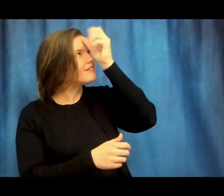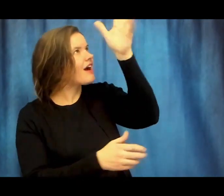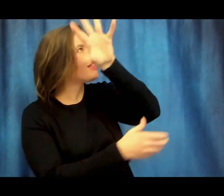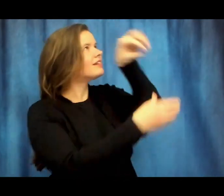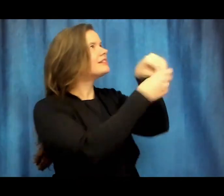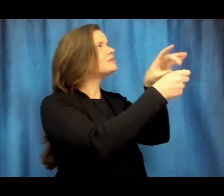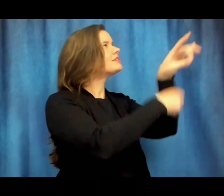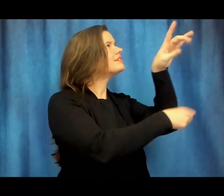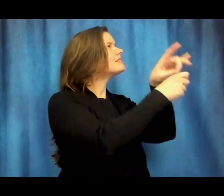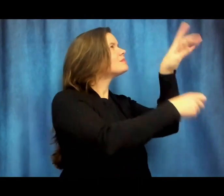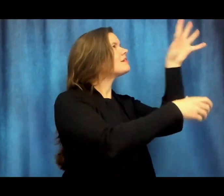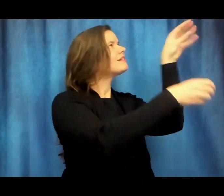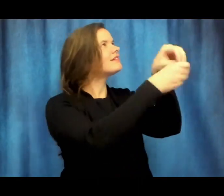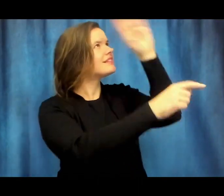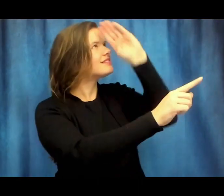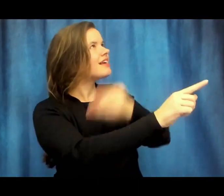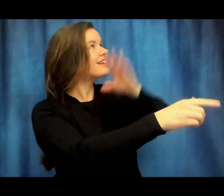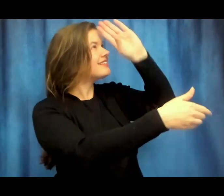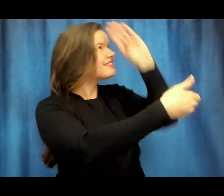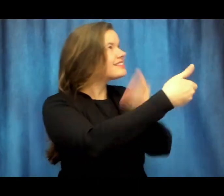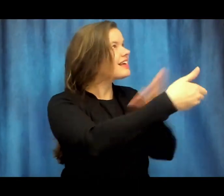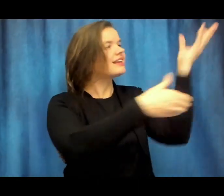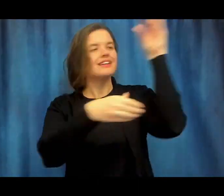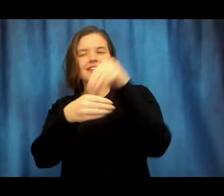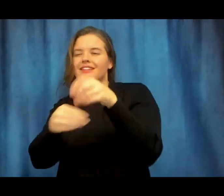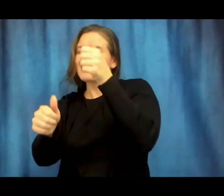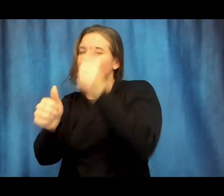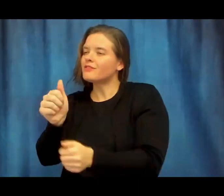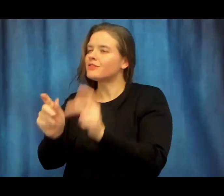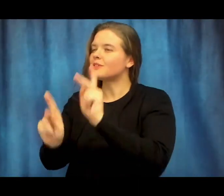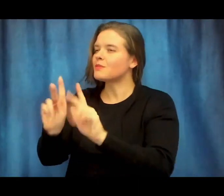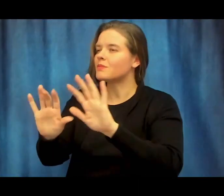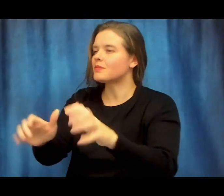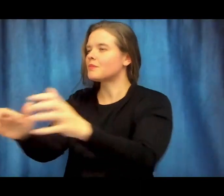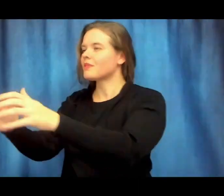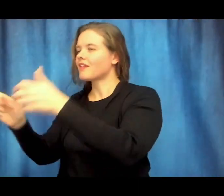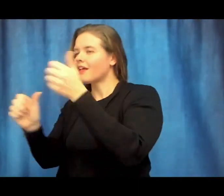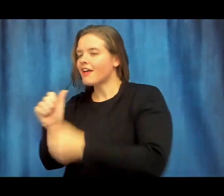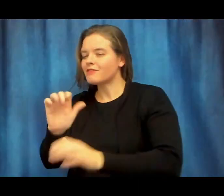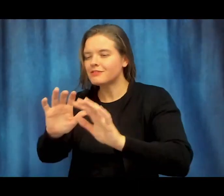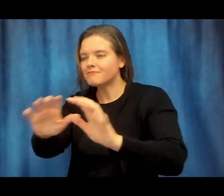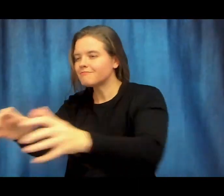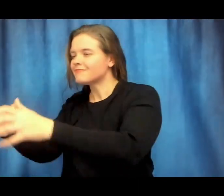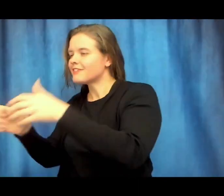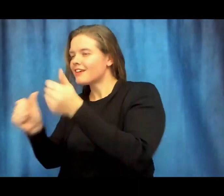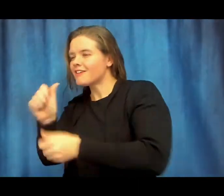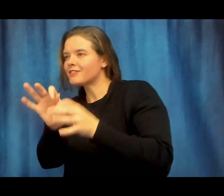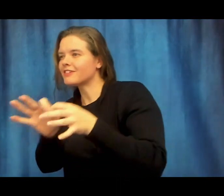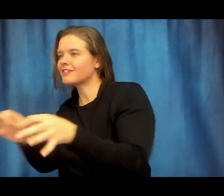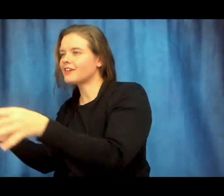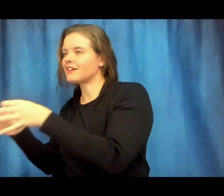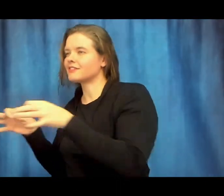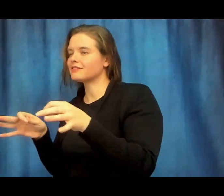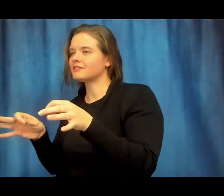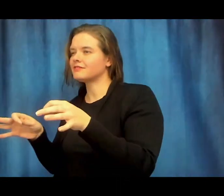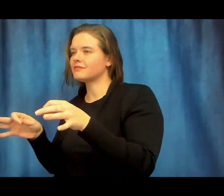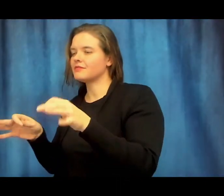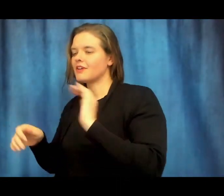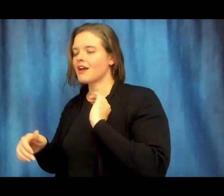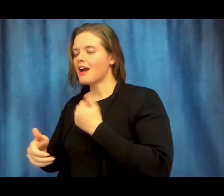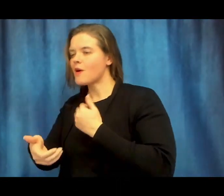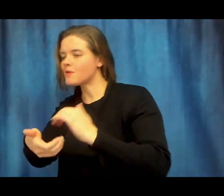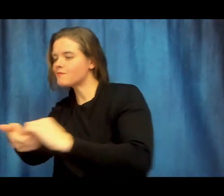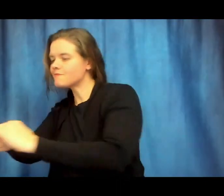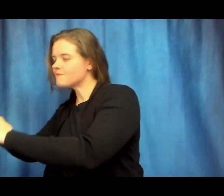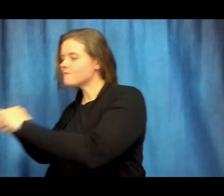Father in the Spirit, and the Spirit in the Son, and the Son in every people, every tribe, every tongue. May